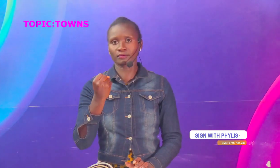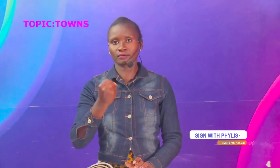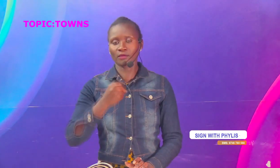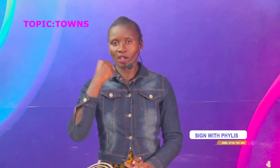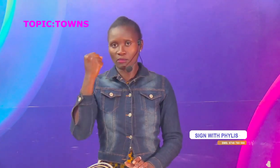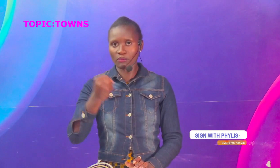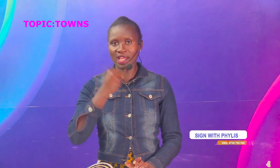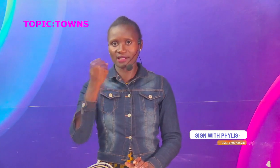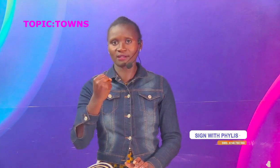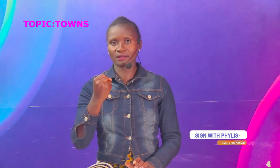Mumias.